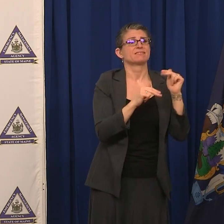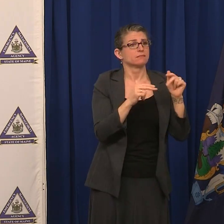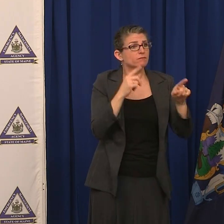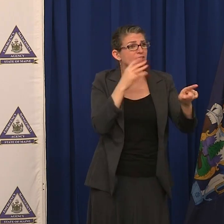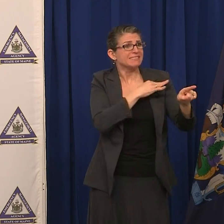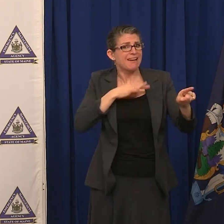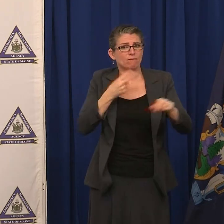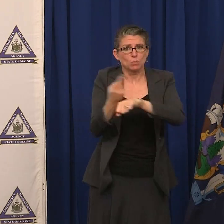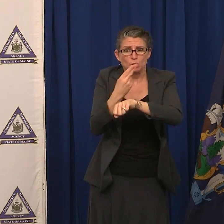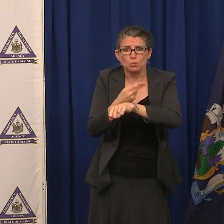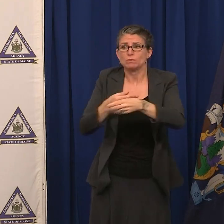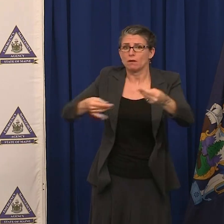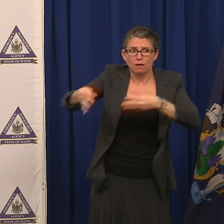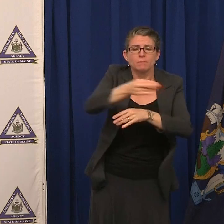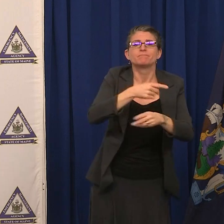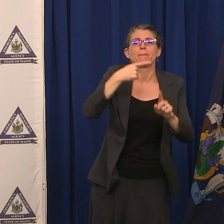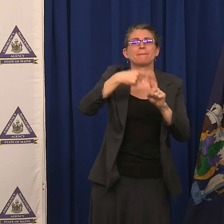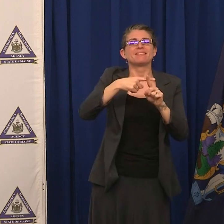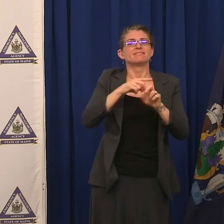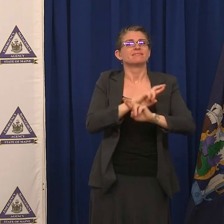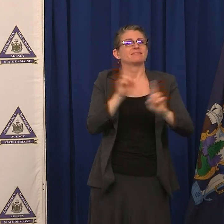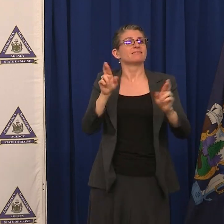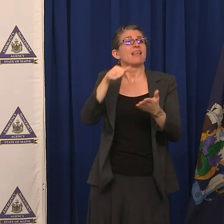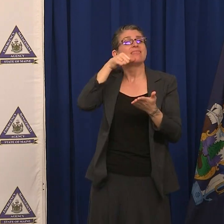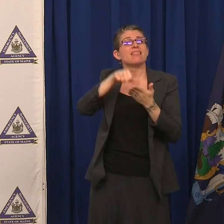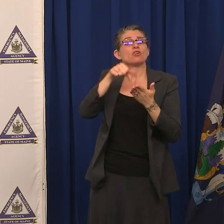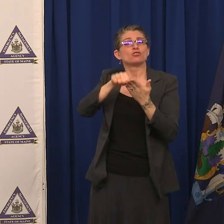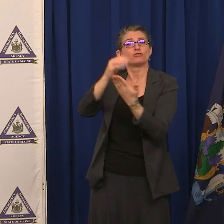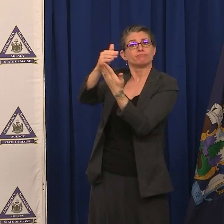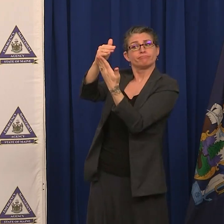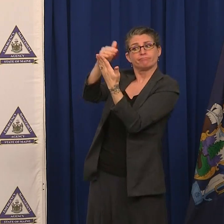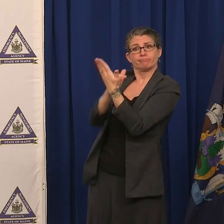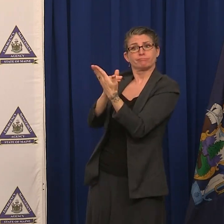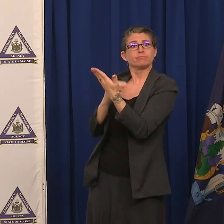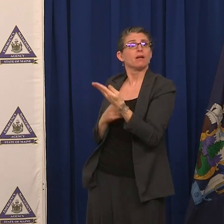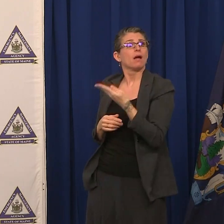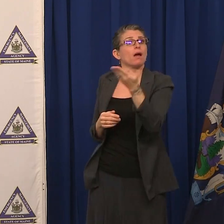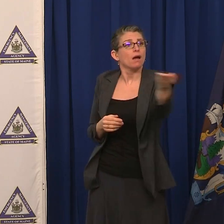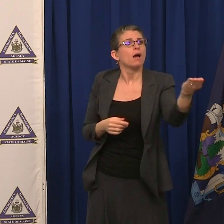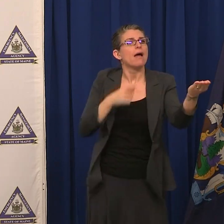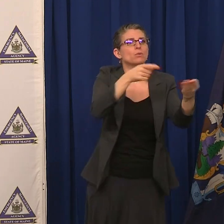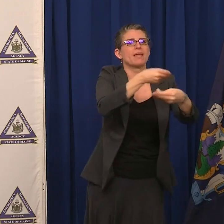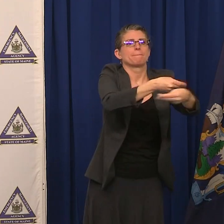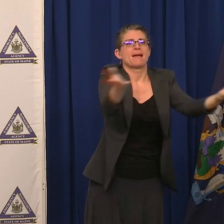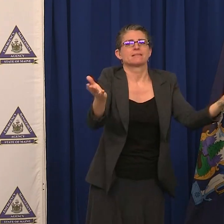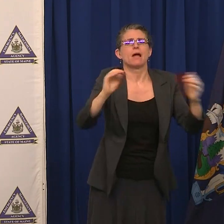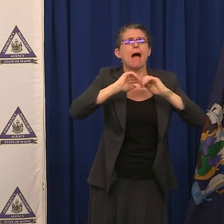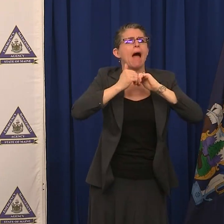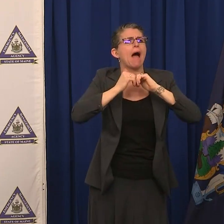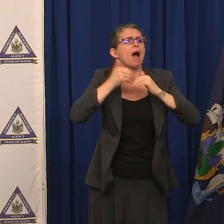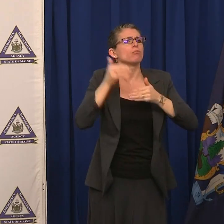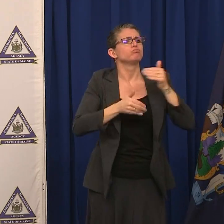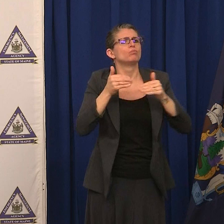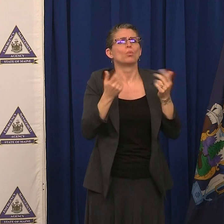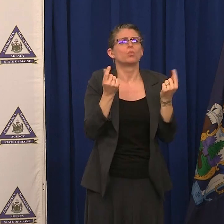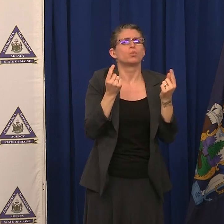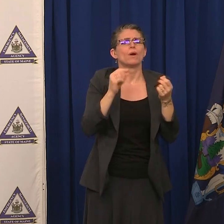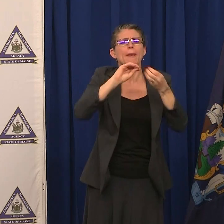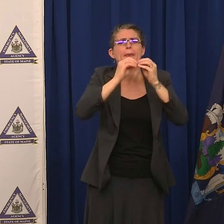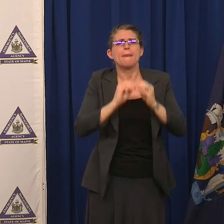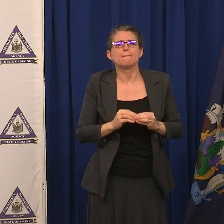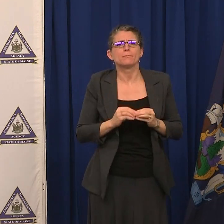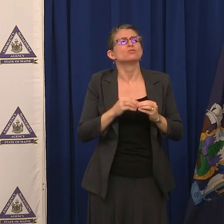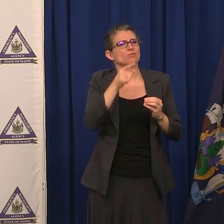stakeholders. We give them a checklist to make sure on a daily basis they're keeping up to date with what we are requesting them to